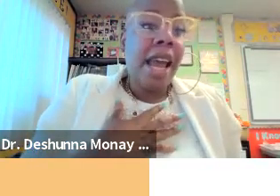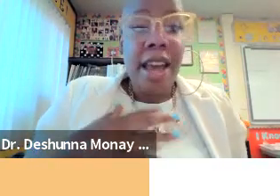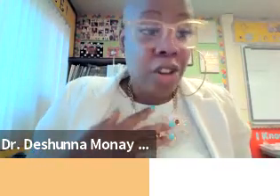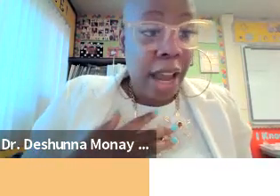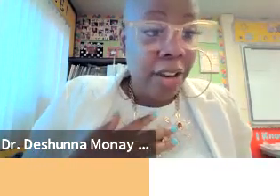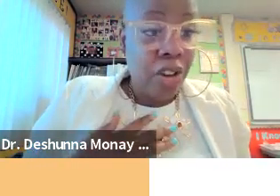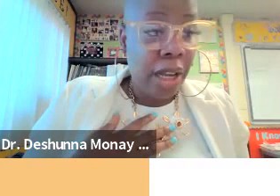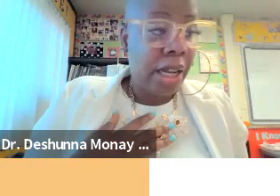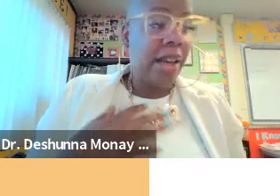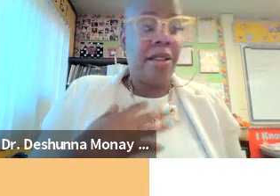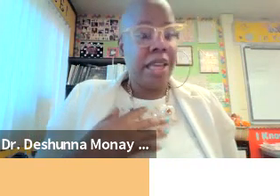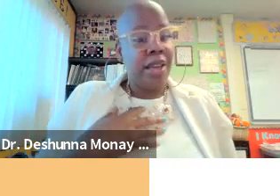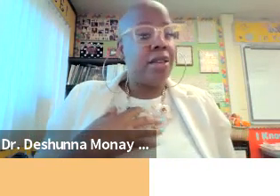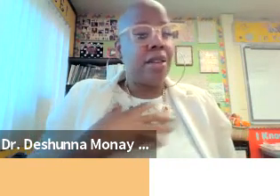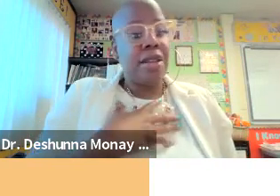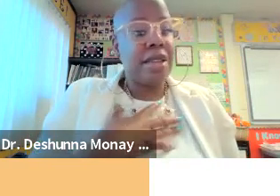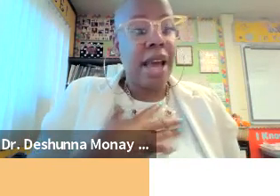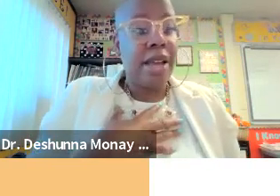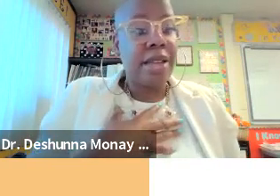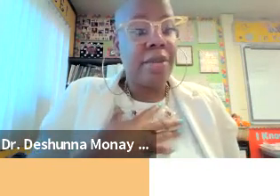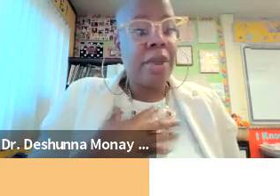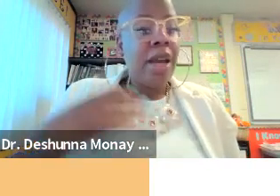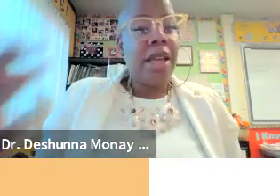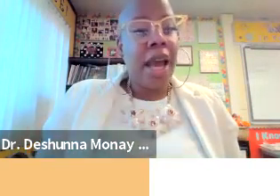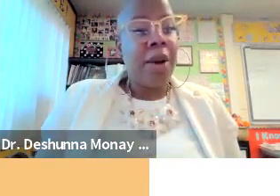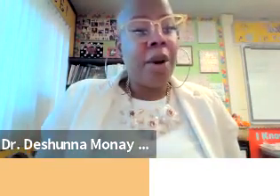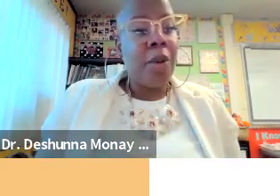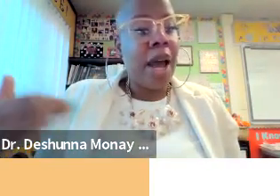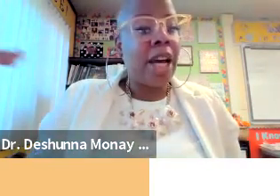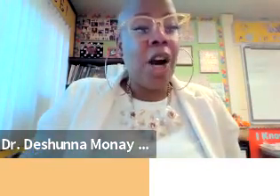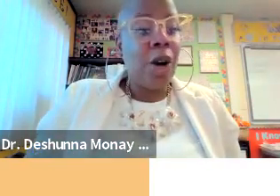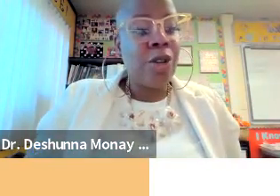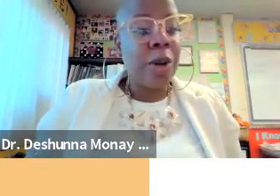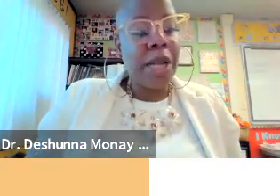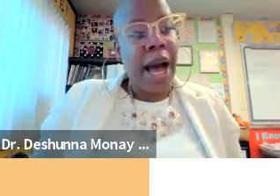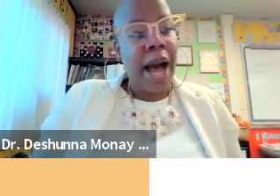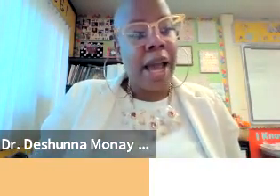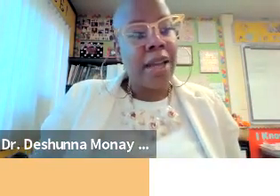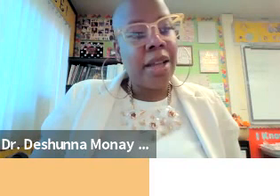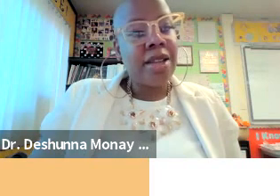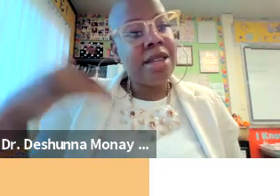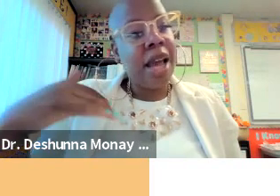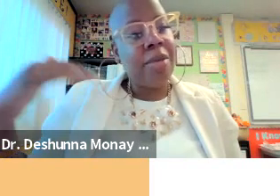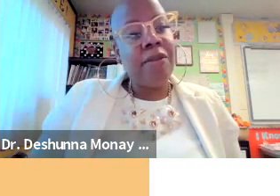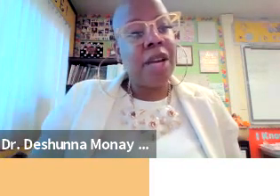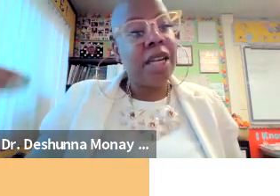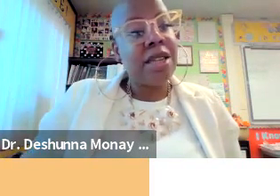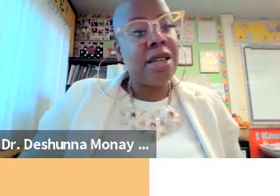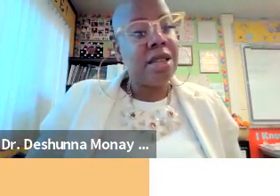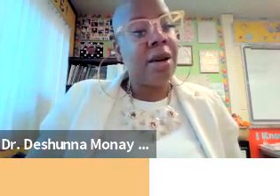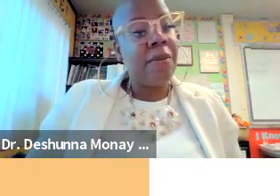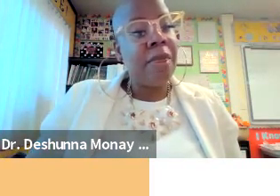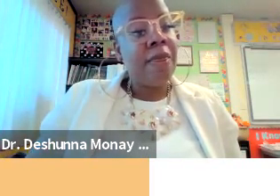they say education is the key to success, yet when I go to apply, the